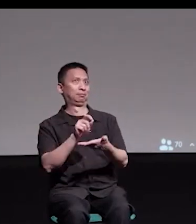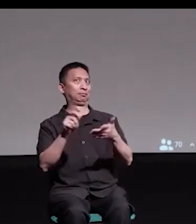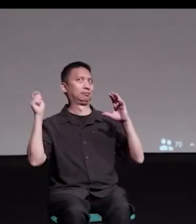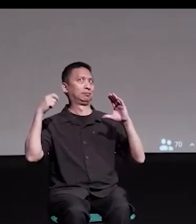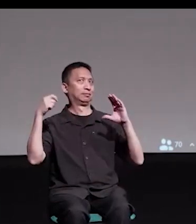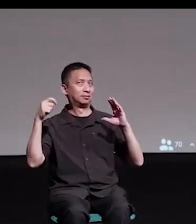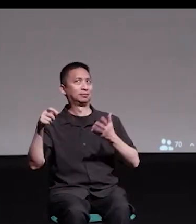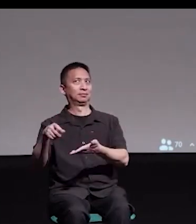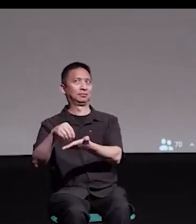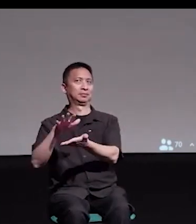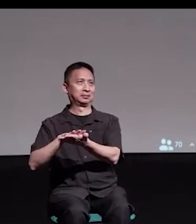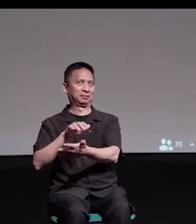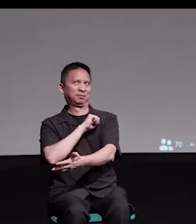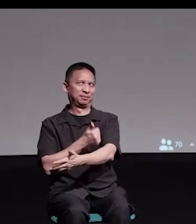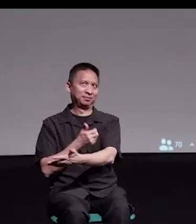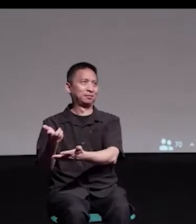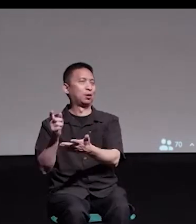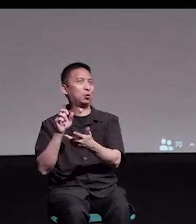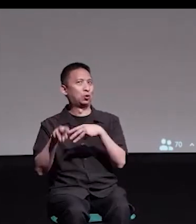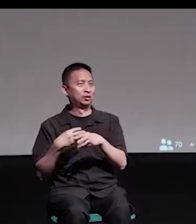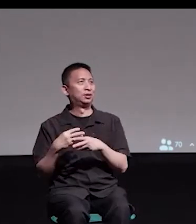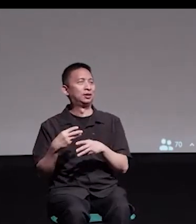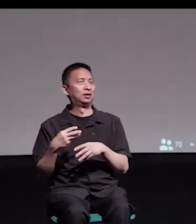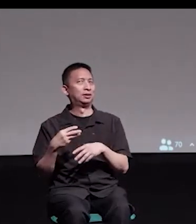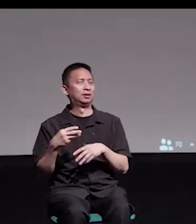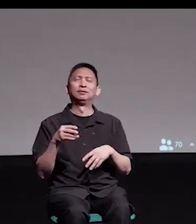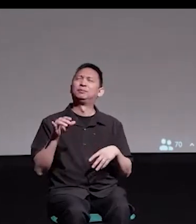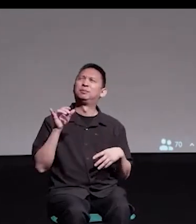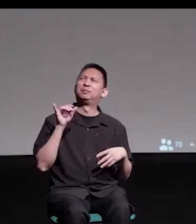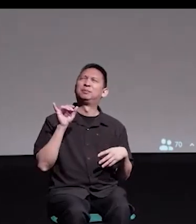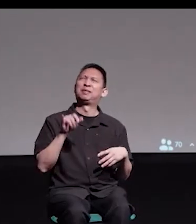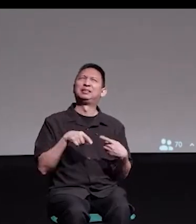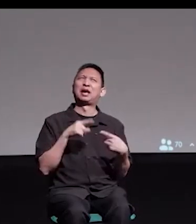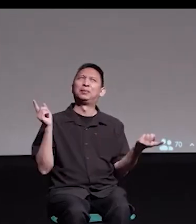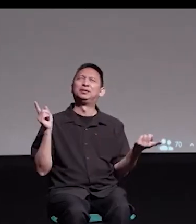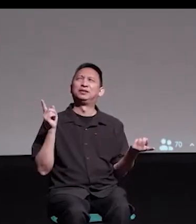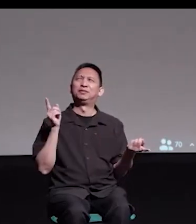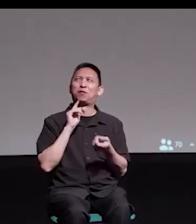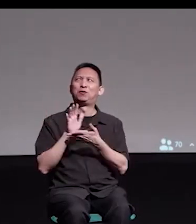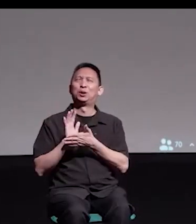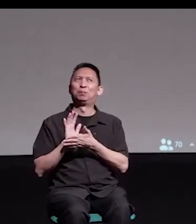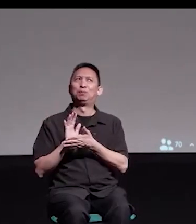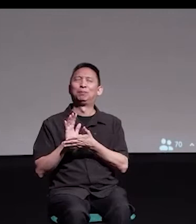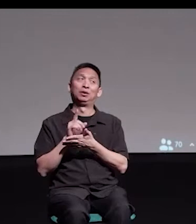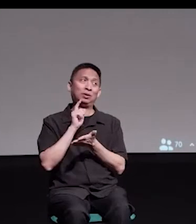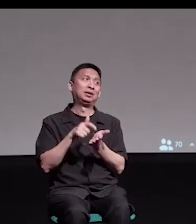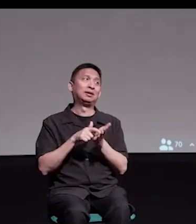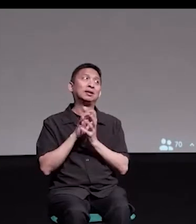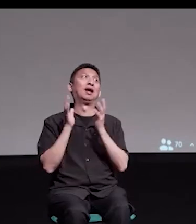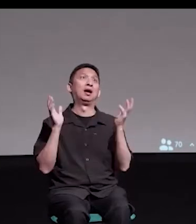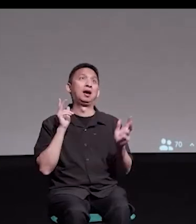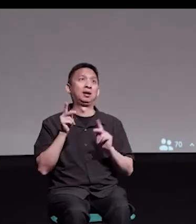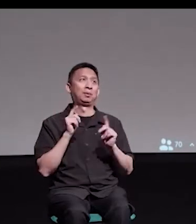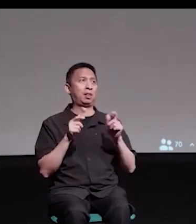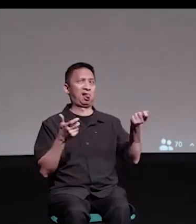that's opposite of what film is, what filmmaking is. It really takes a lot of people to make